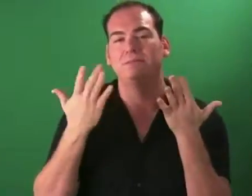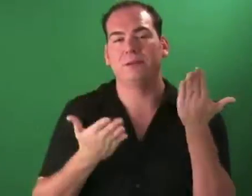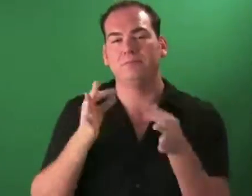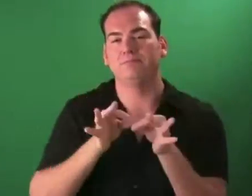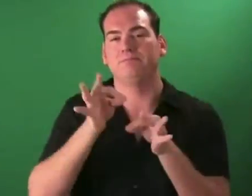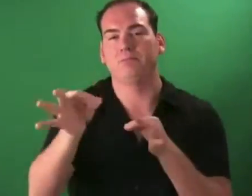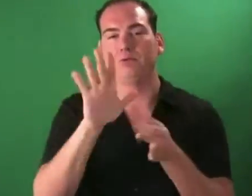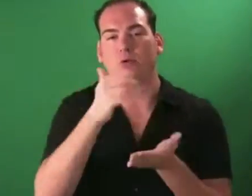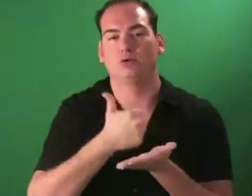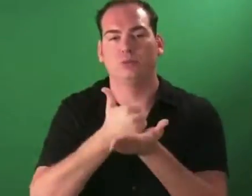cancer,